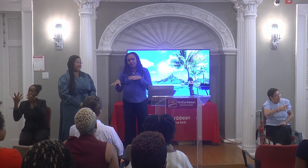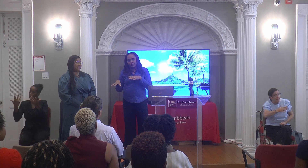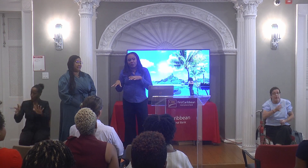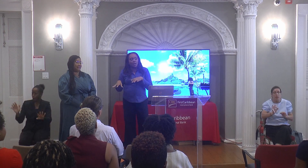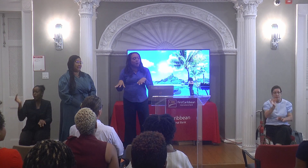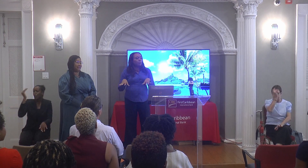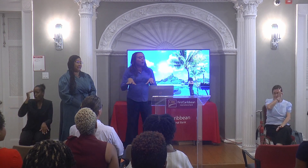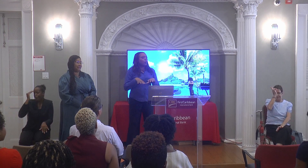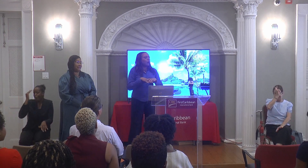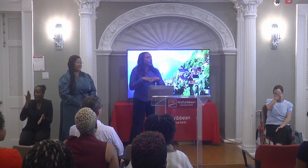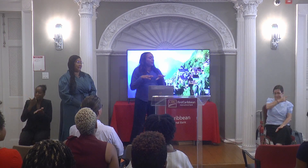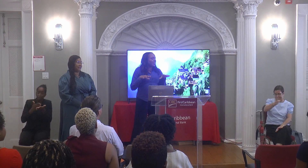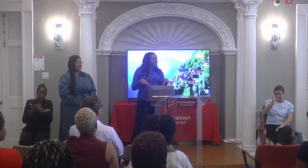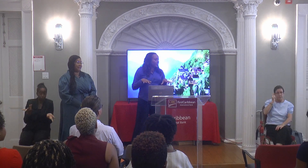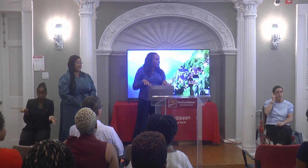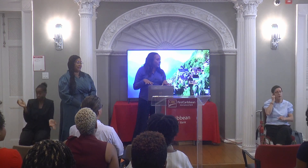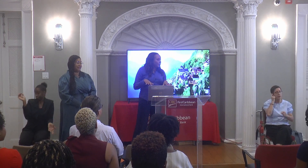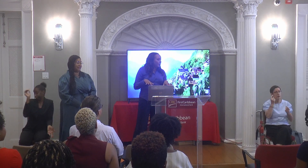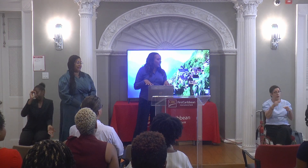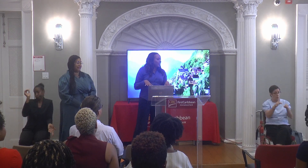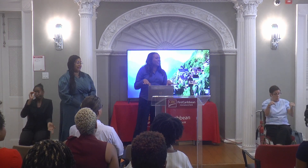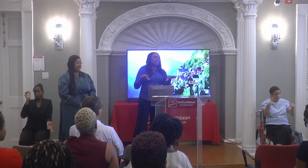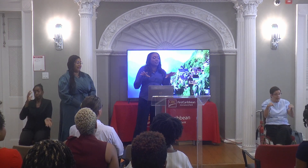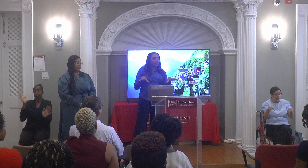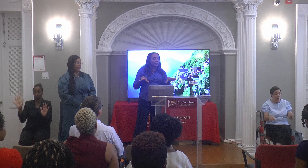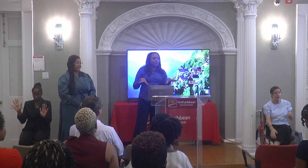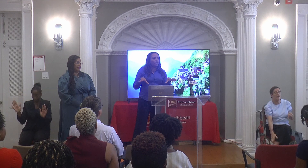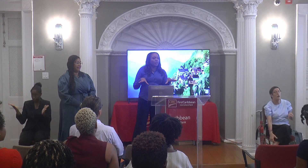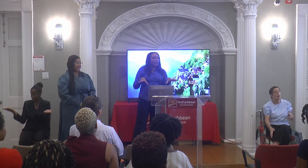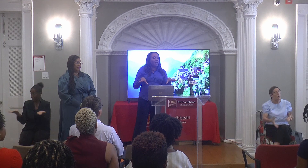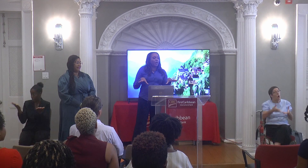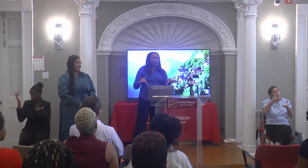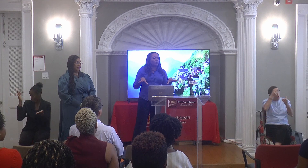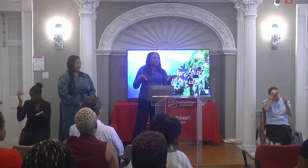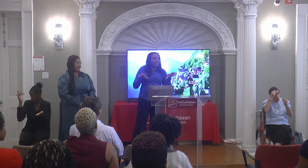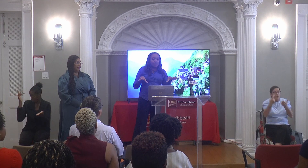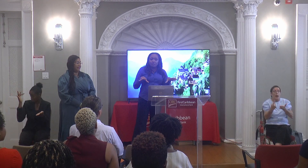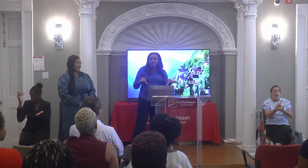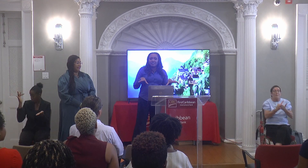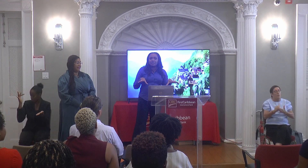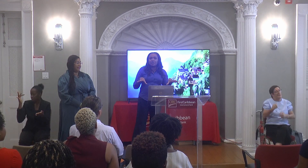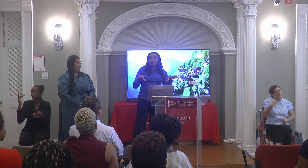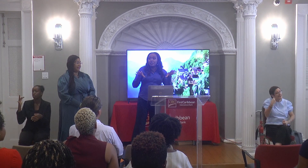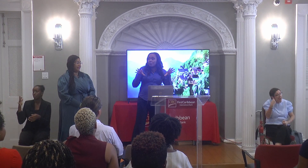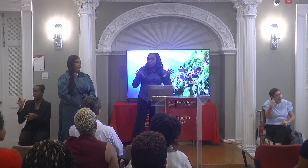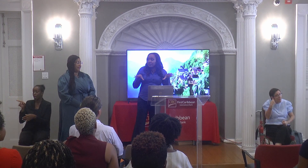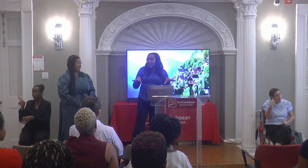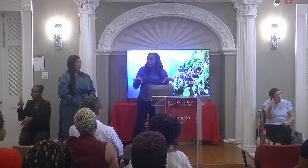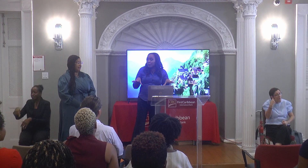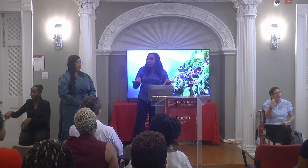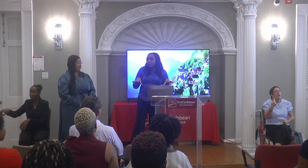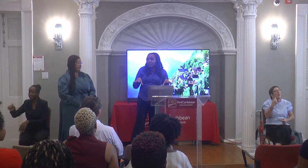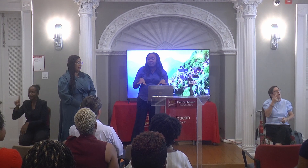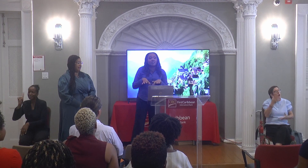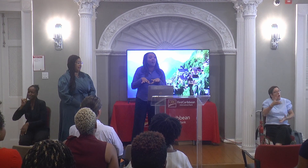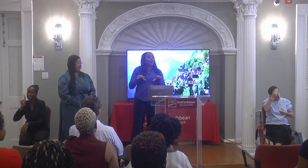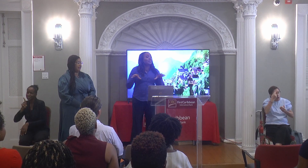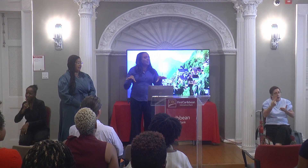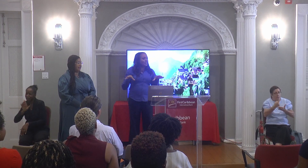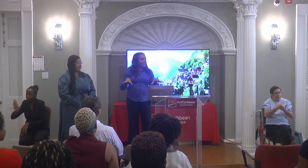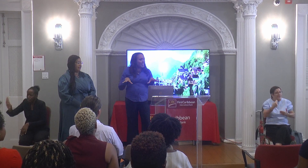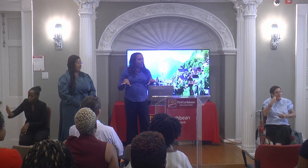not. But what we are here to do is to learn about deafness, to learn about deaf people,